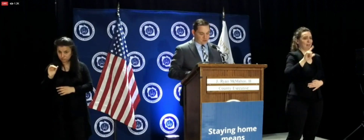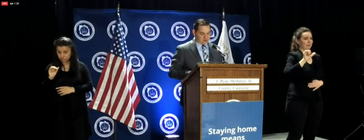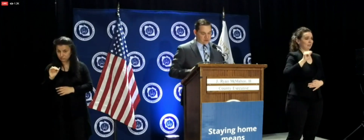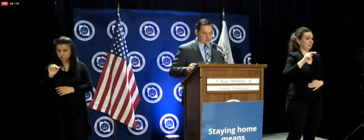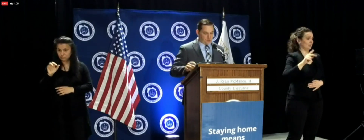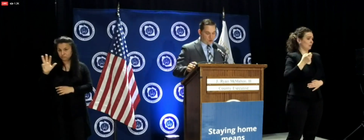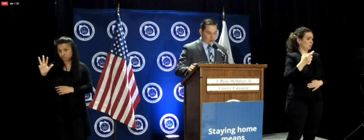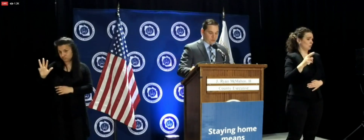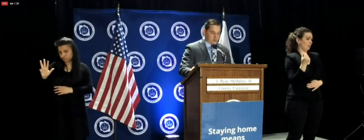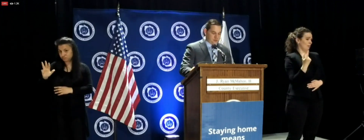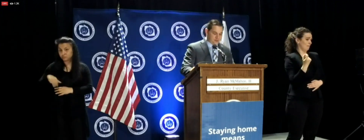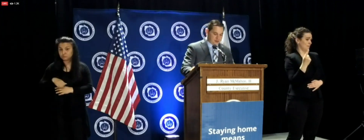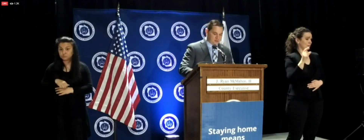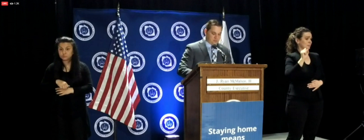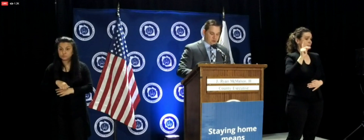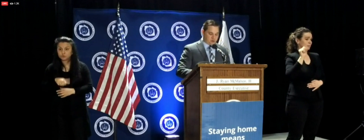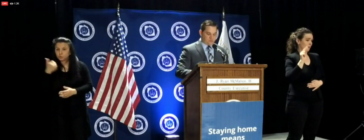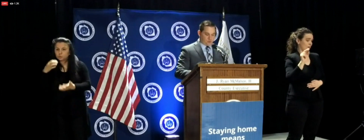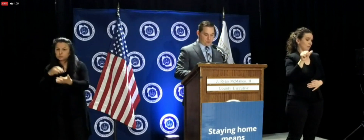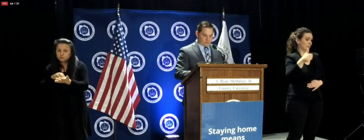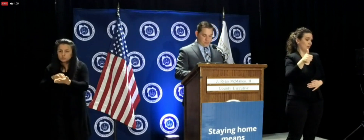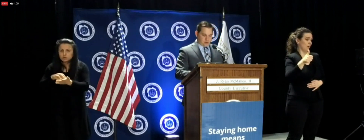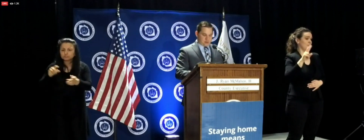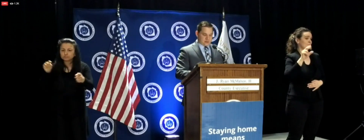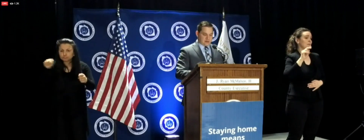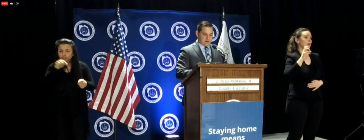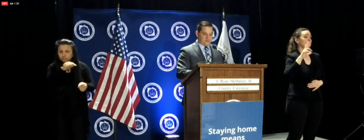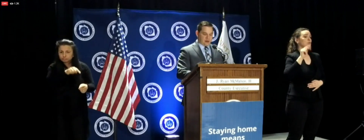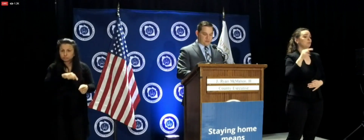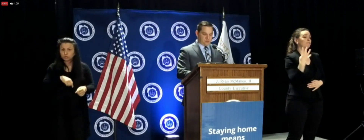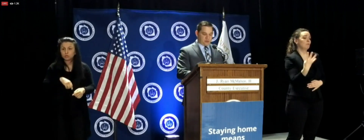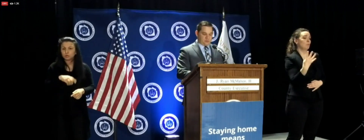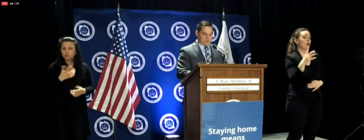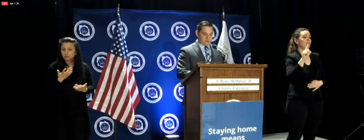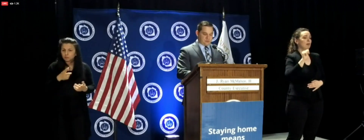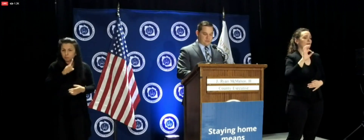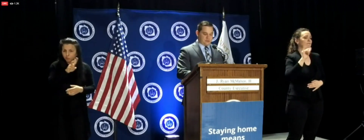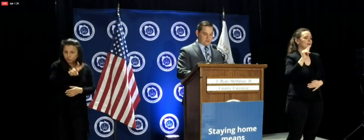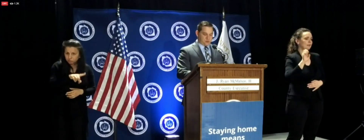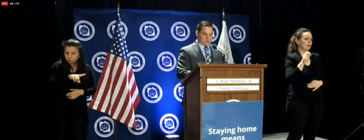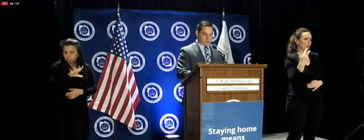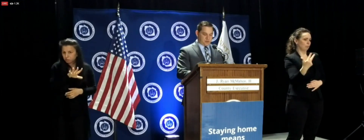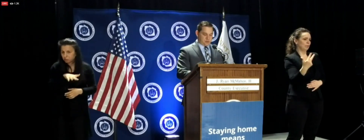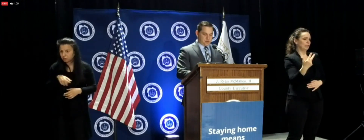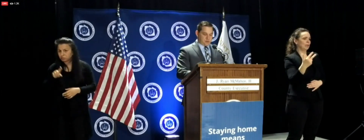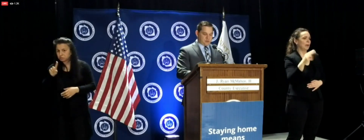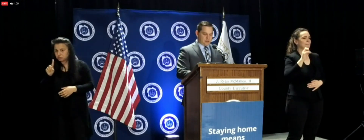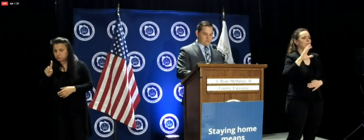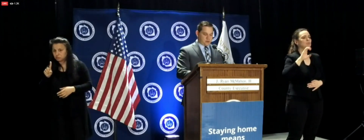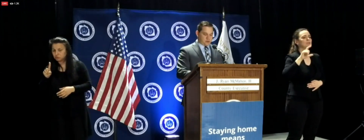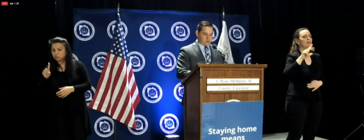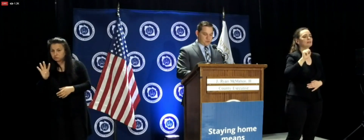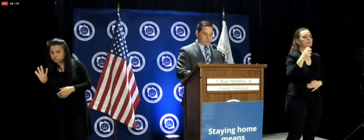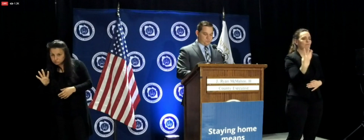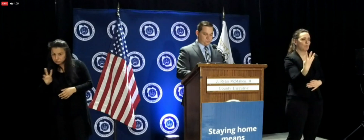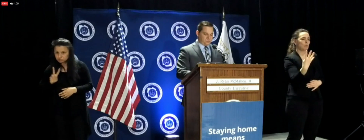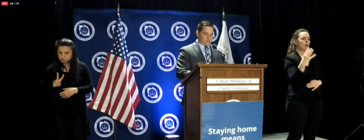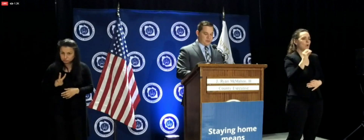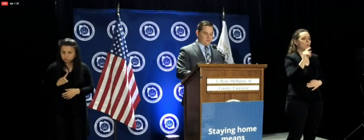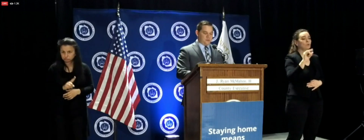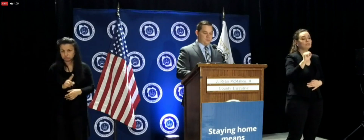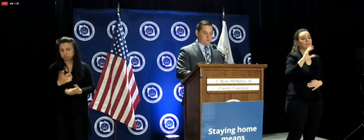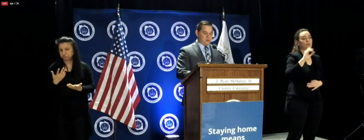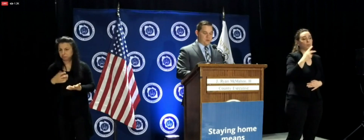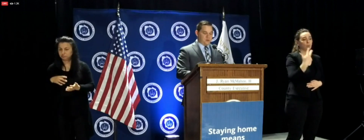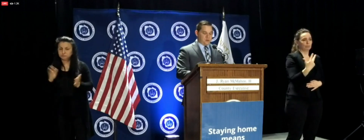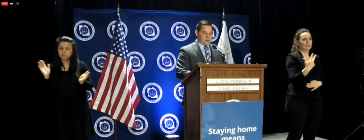Town of Marcellus 4, Town of Van Buren 4, Town of Lafayette 3, Town of Atisco 3, Town of Tully 2, Town